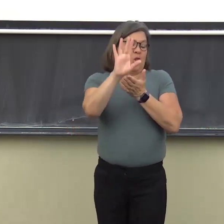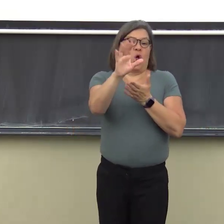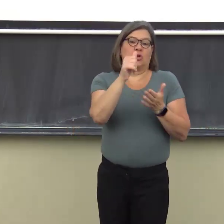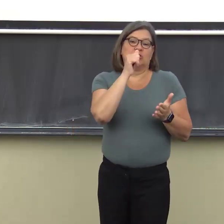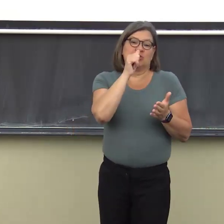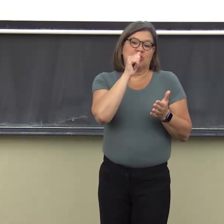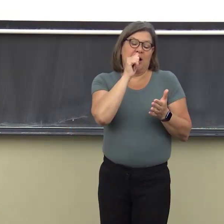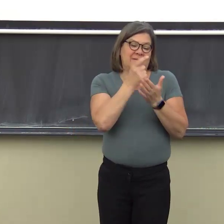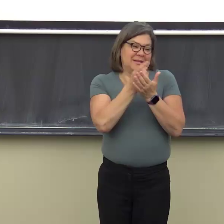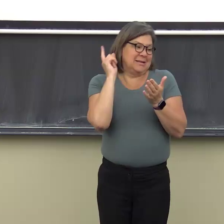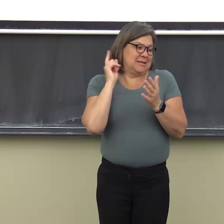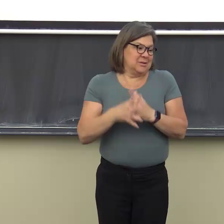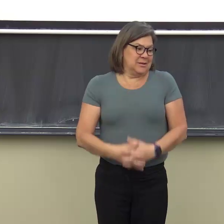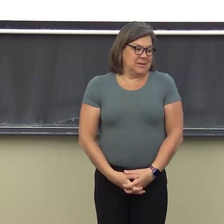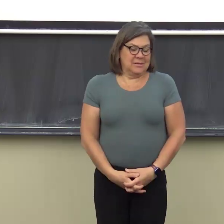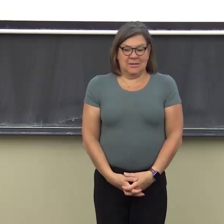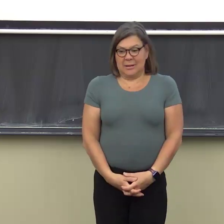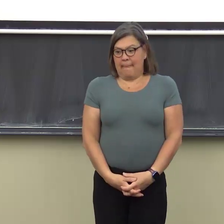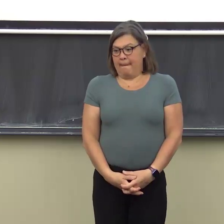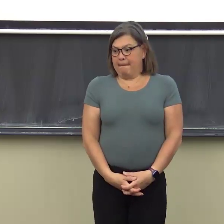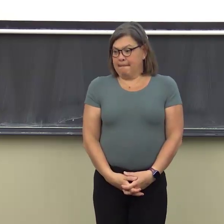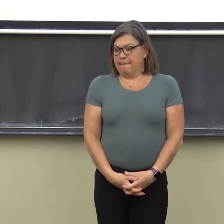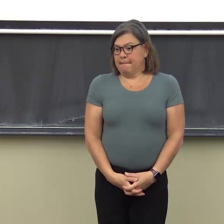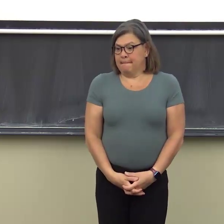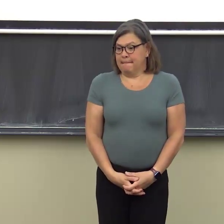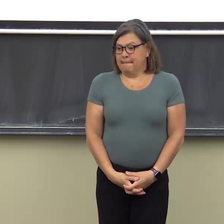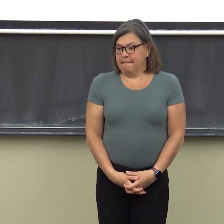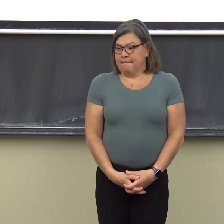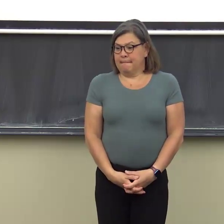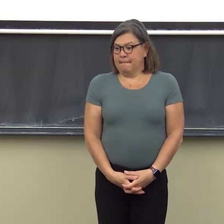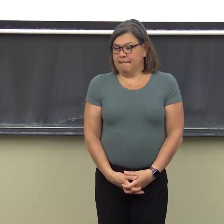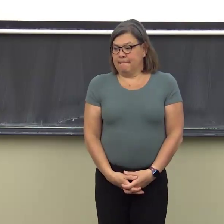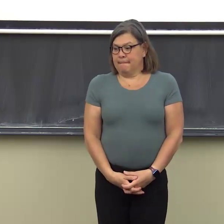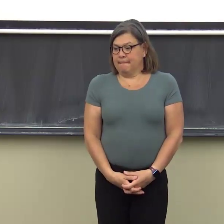Microphone, sorry. No, wait, a microphone, so.